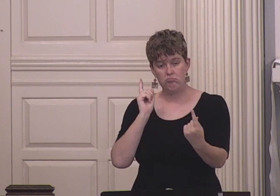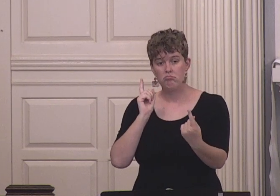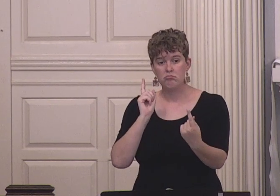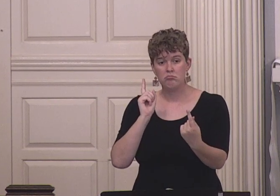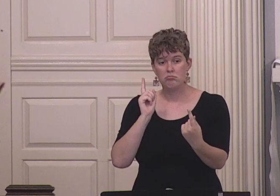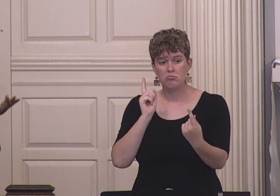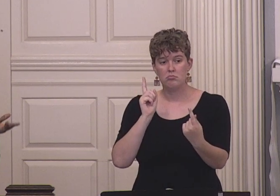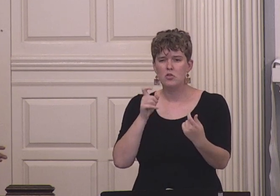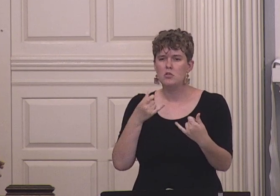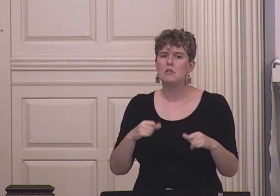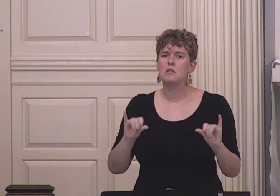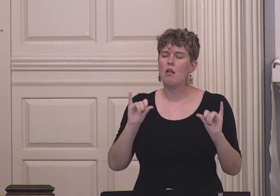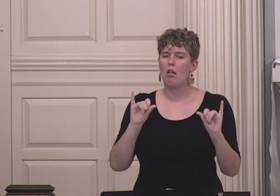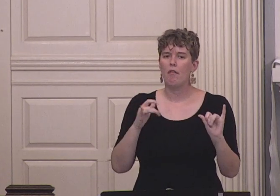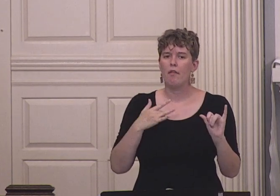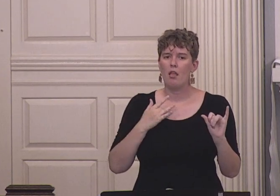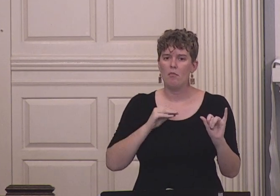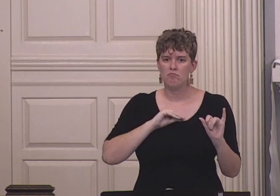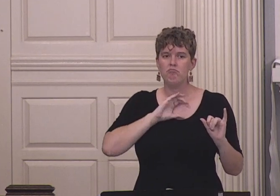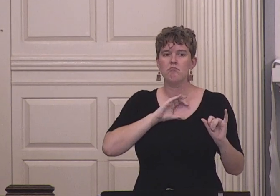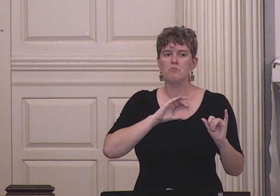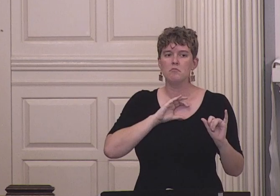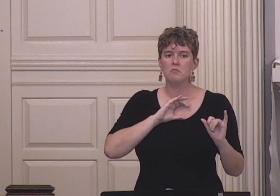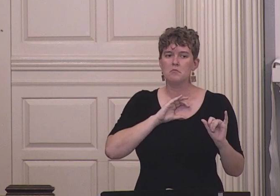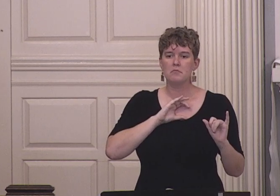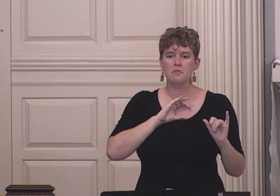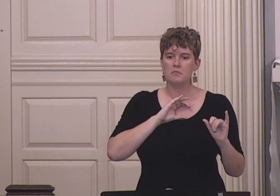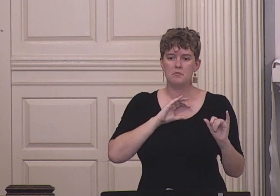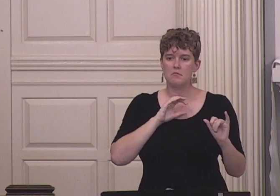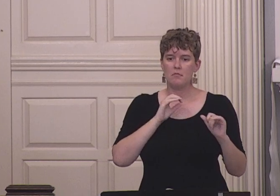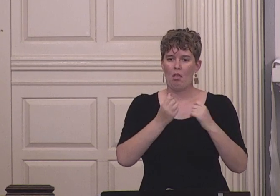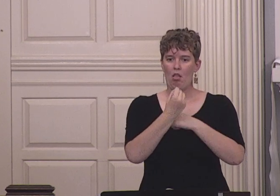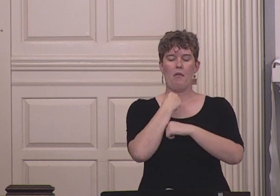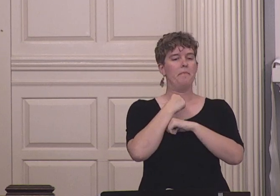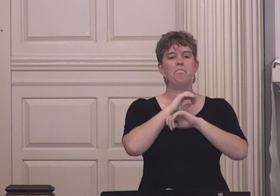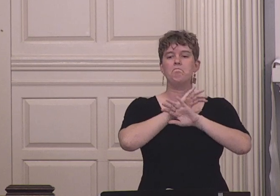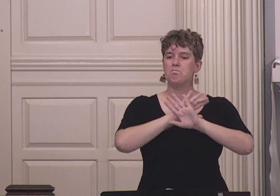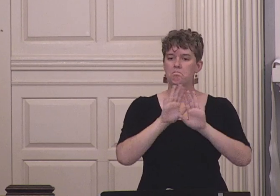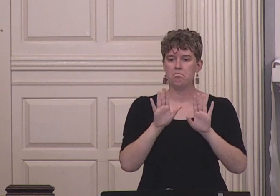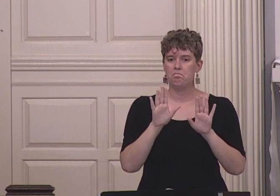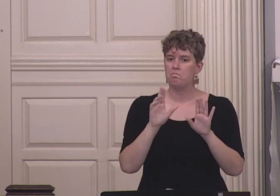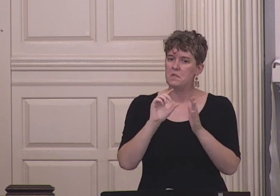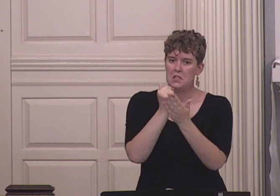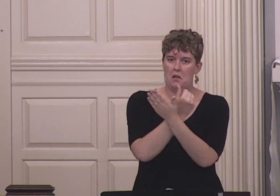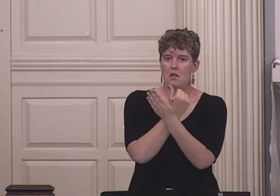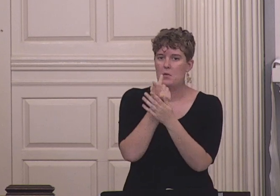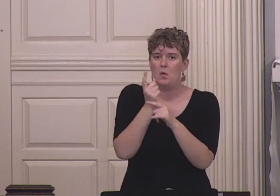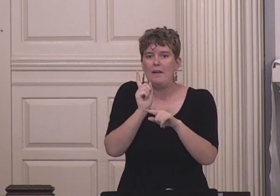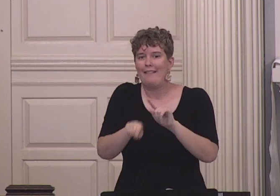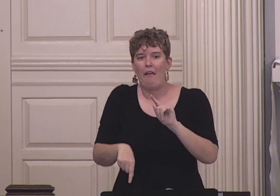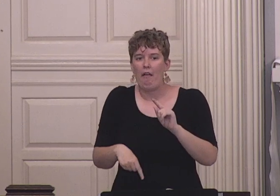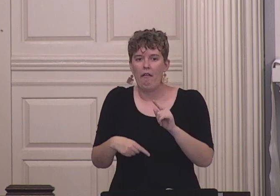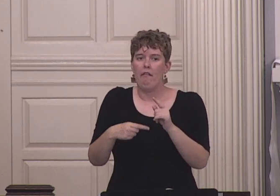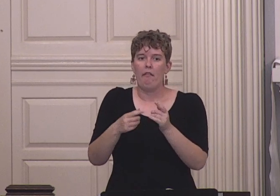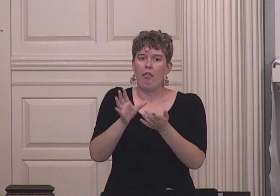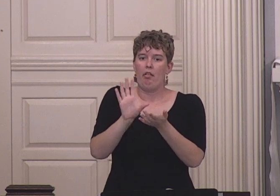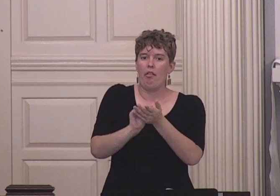encouraged that we shall not be overcome. The gospel message cannot be overcome by worldly